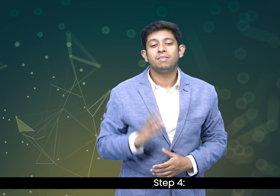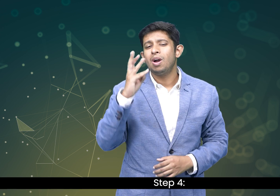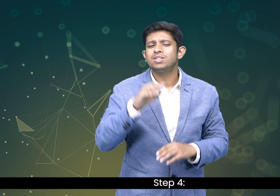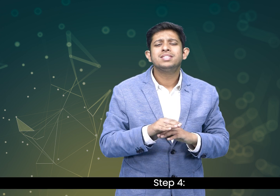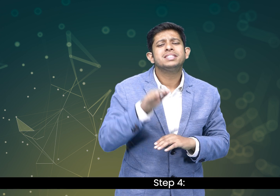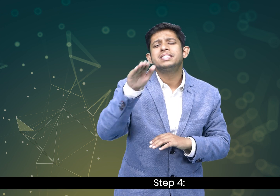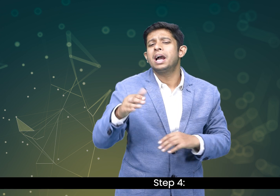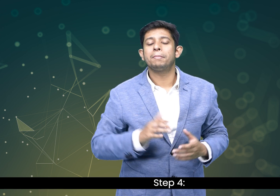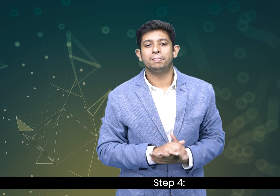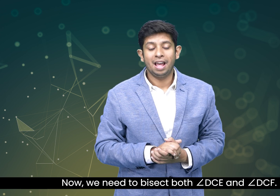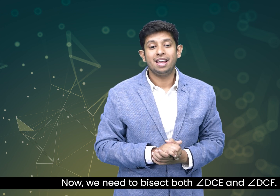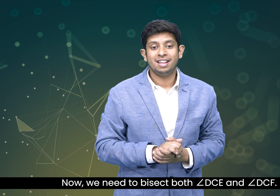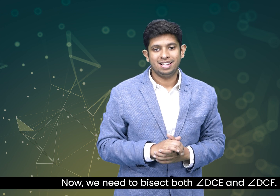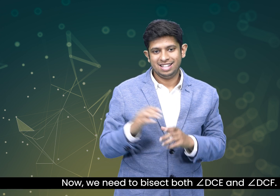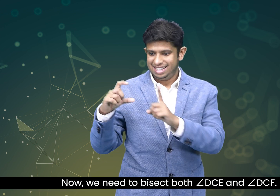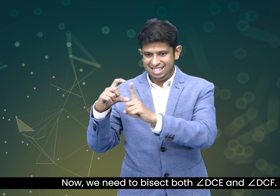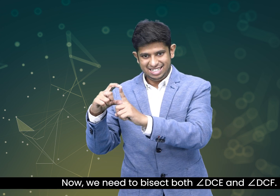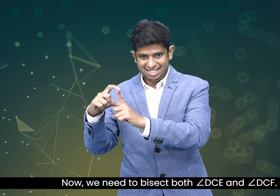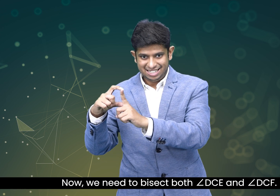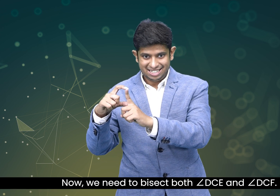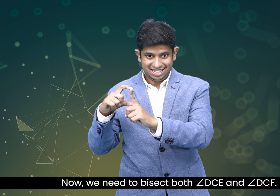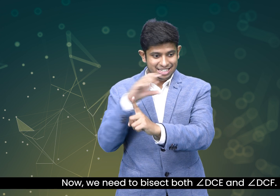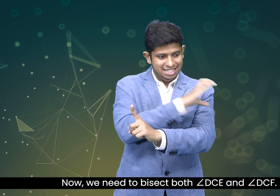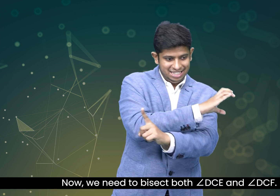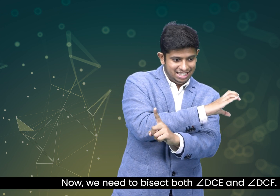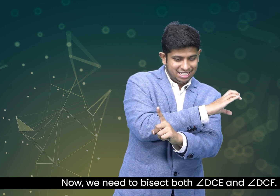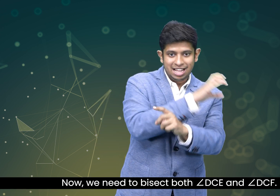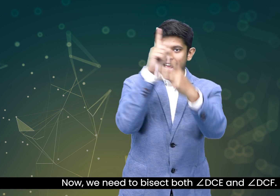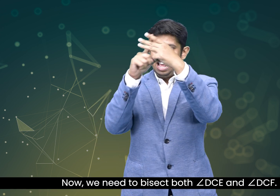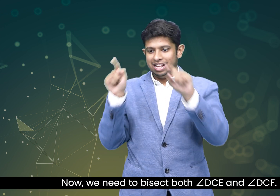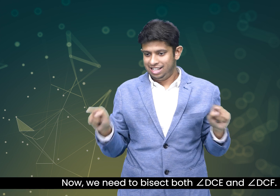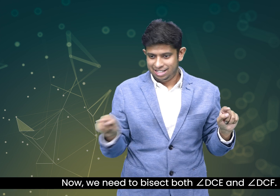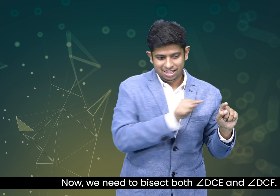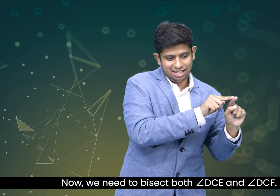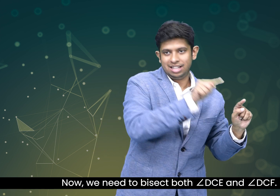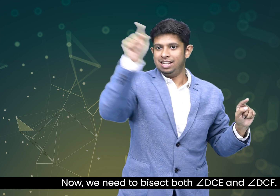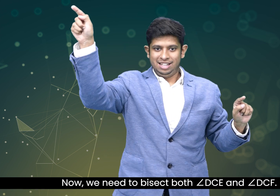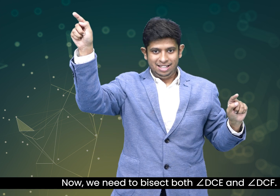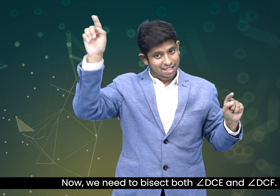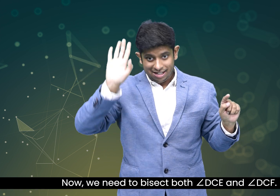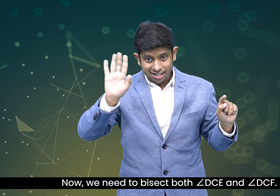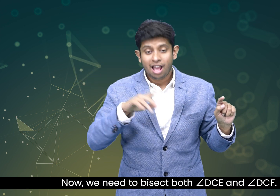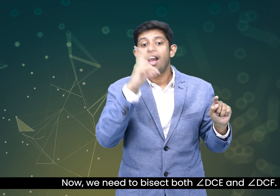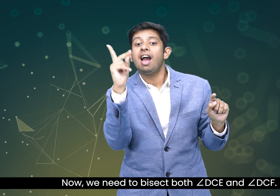Step 4. Now we need to bisect both angle DCE and angle DCF.